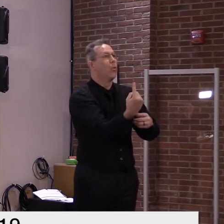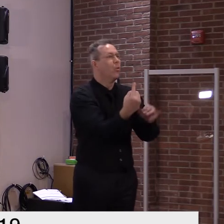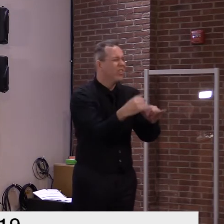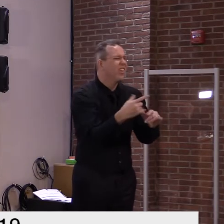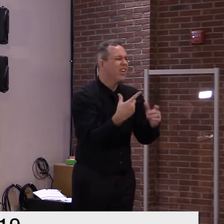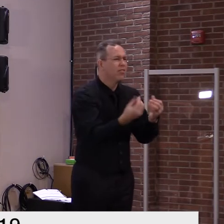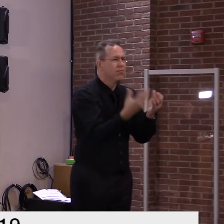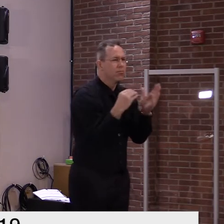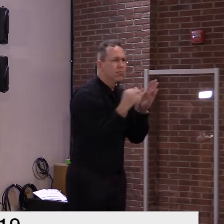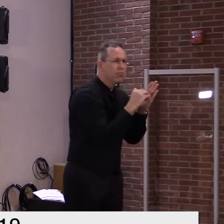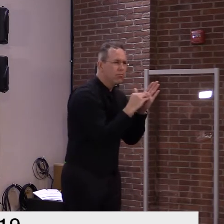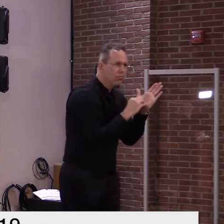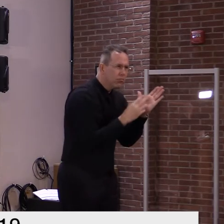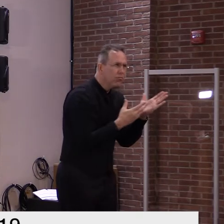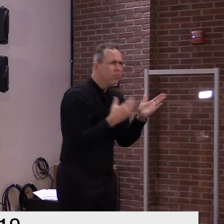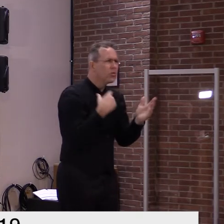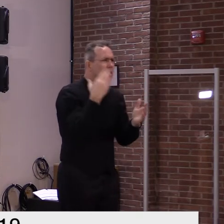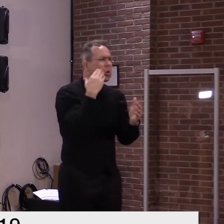are